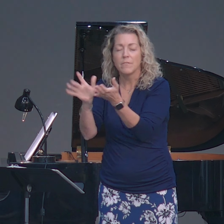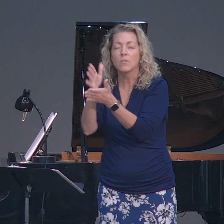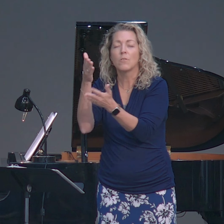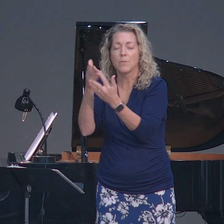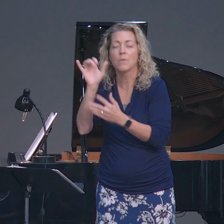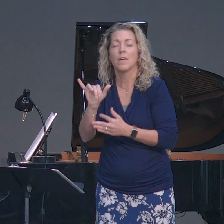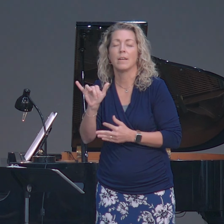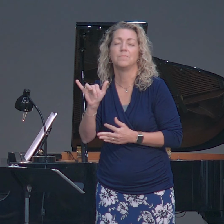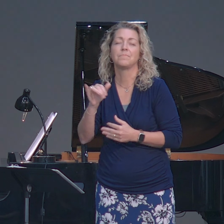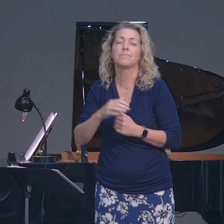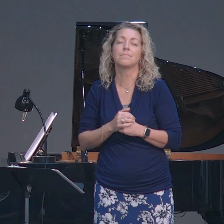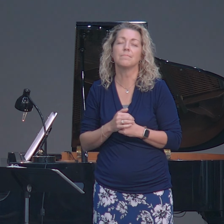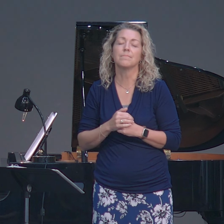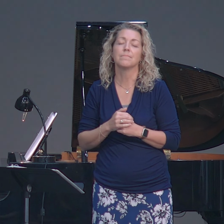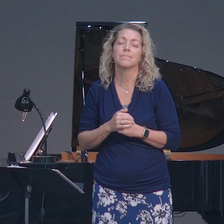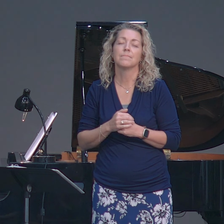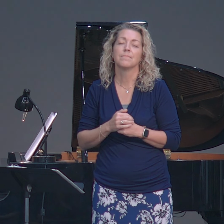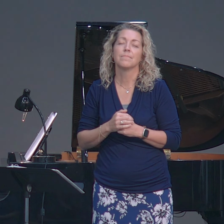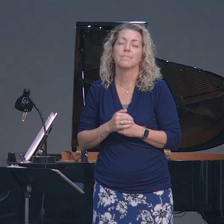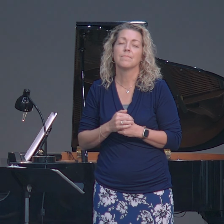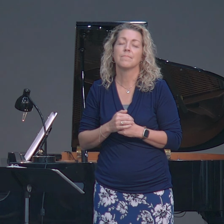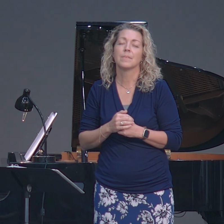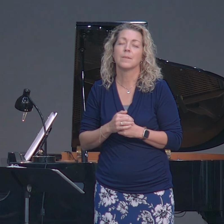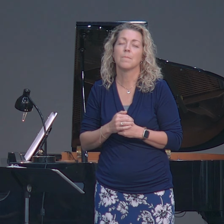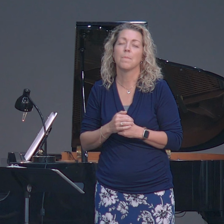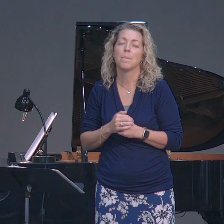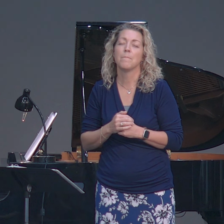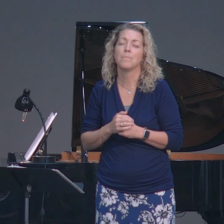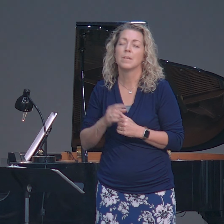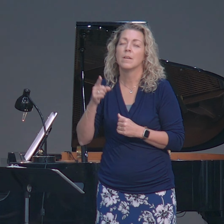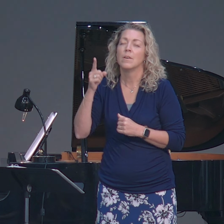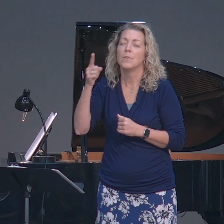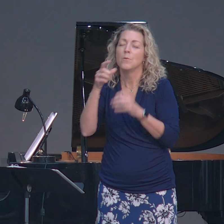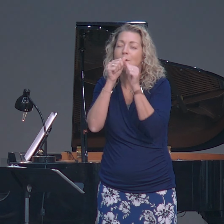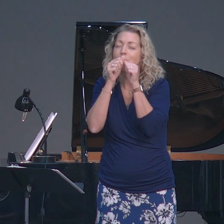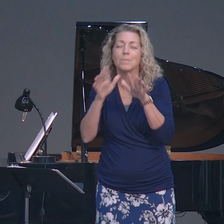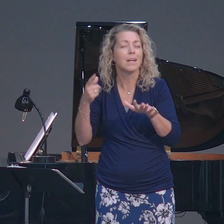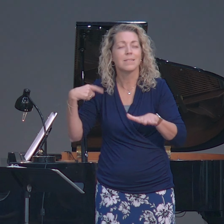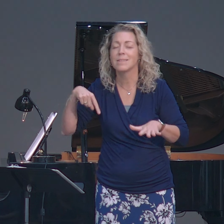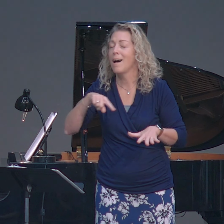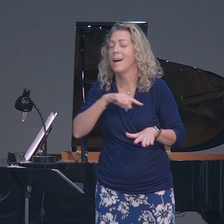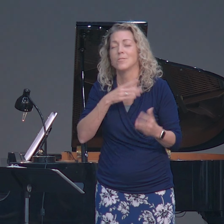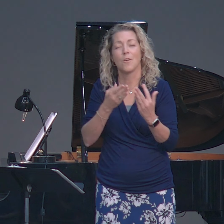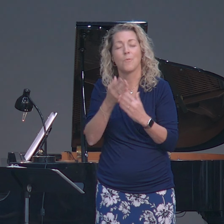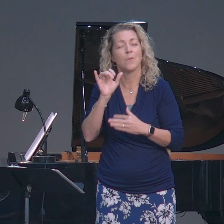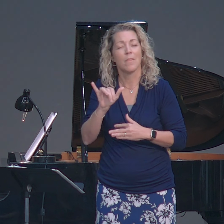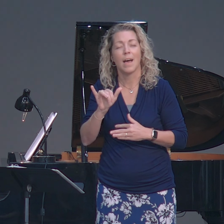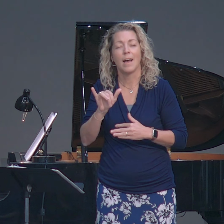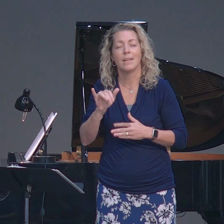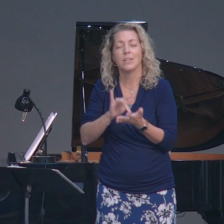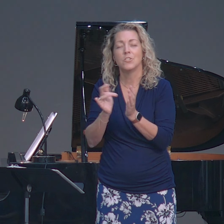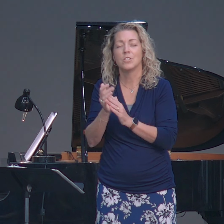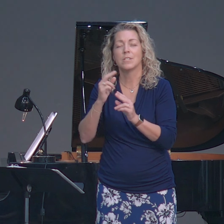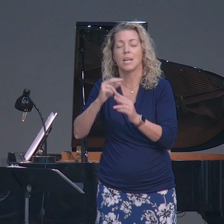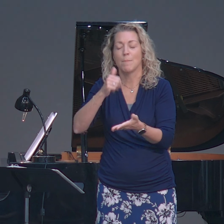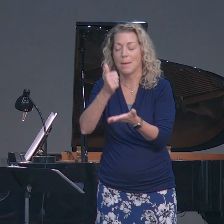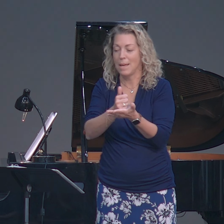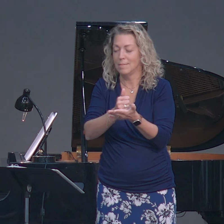Father, we pray that in all of this, you would bless us. We pray this in Jesus'